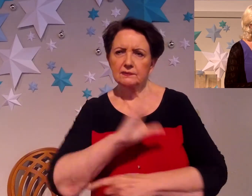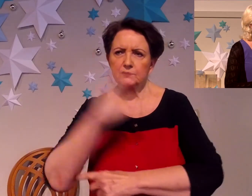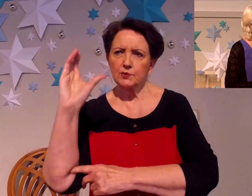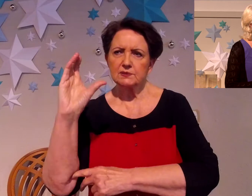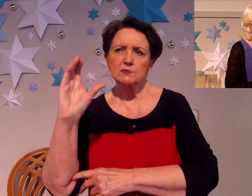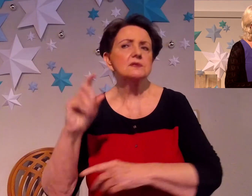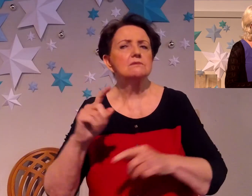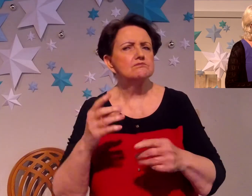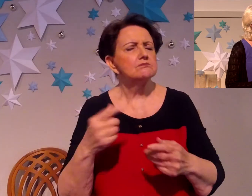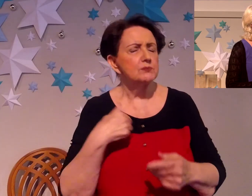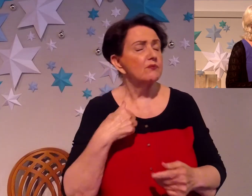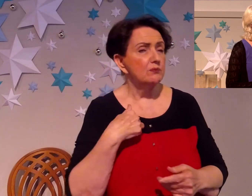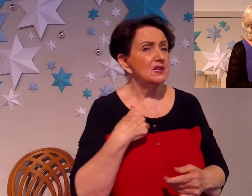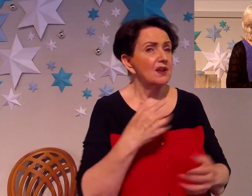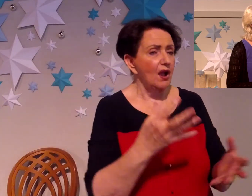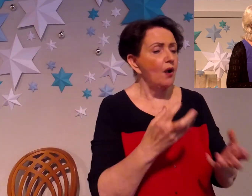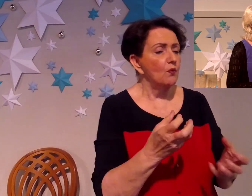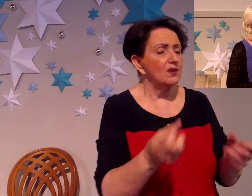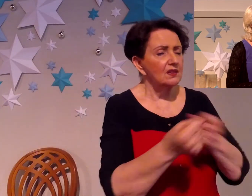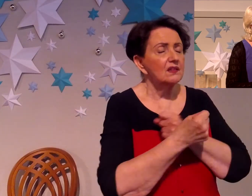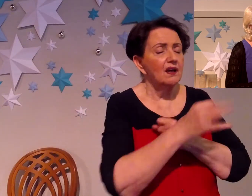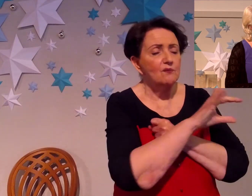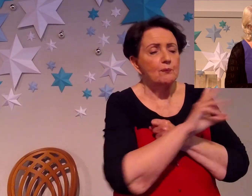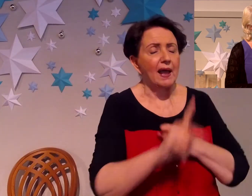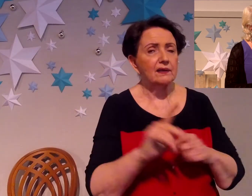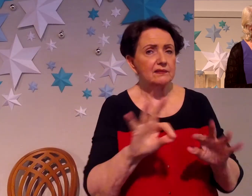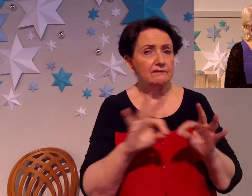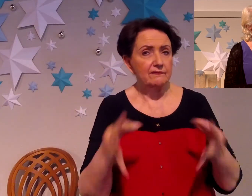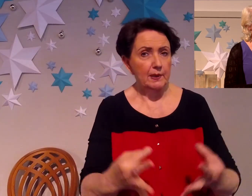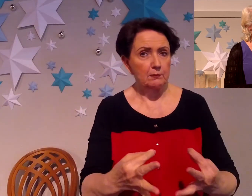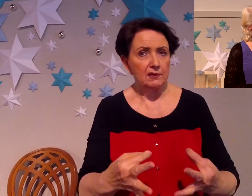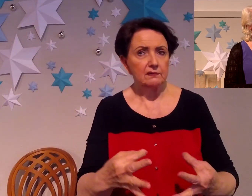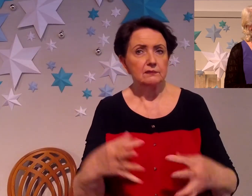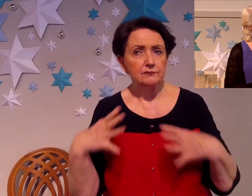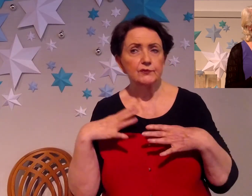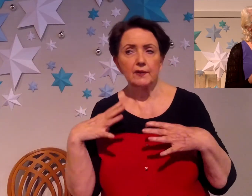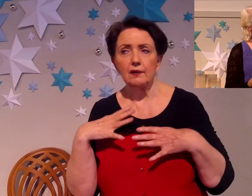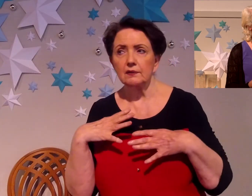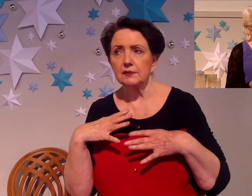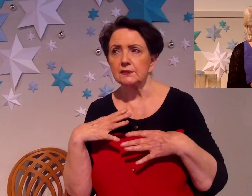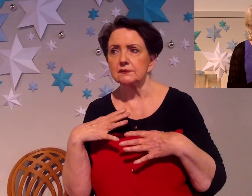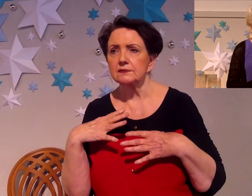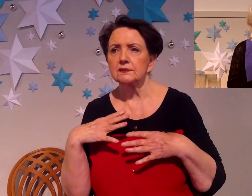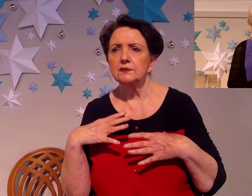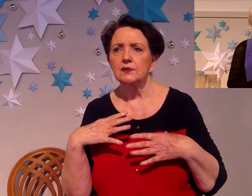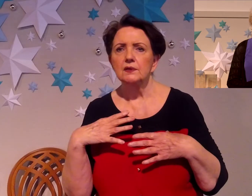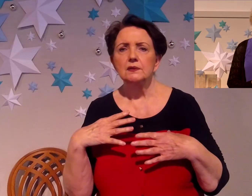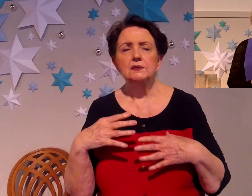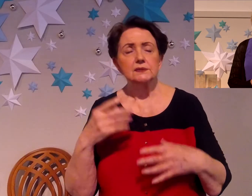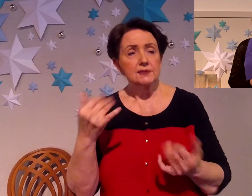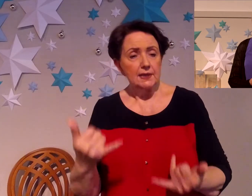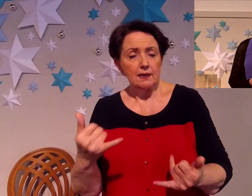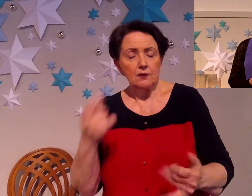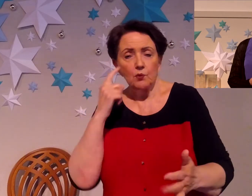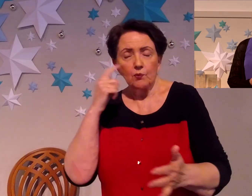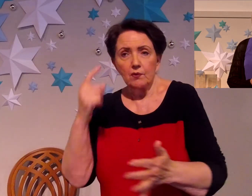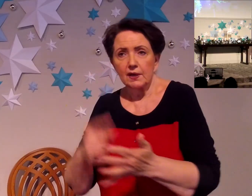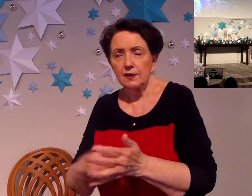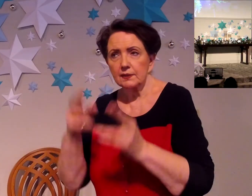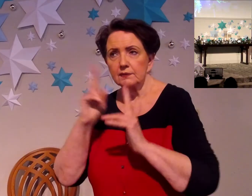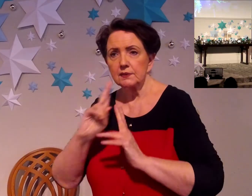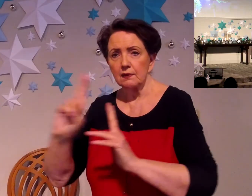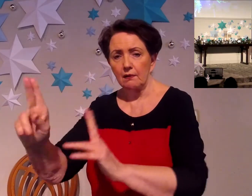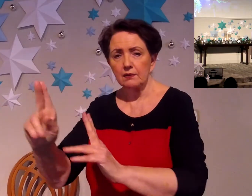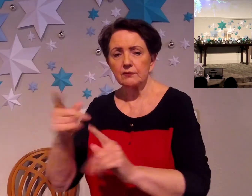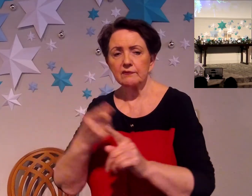holidays. And so today, we're actually recognizing and honoring the idea that